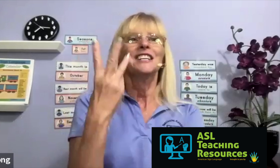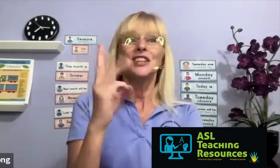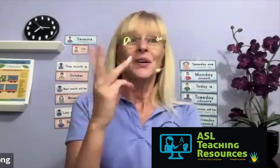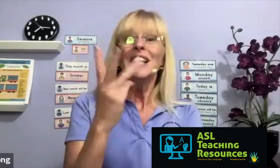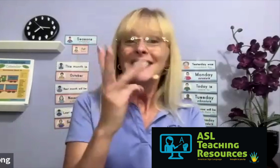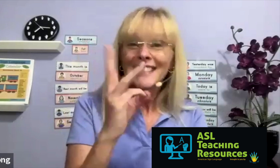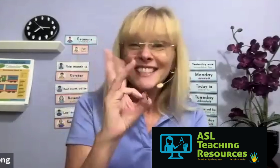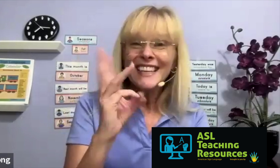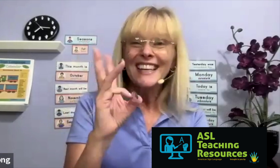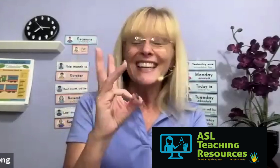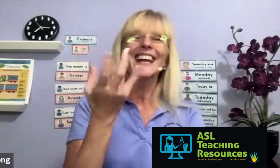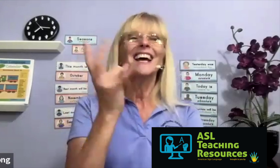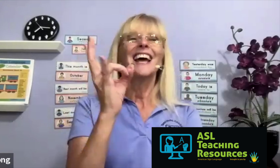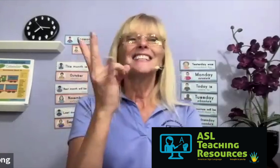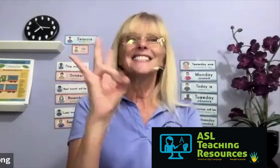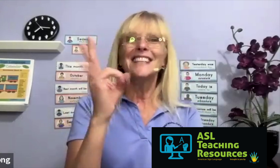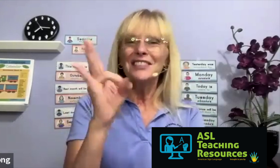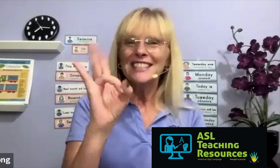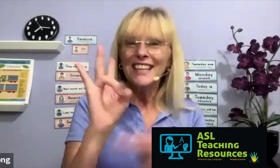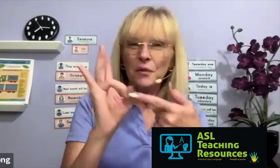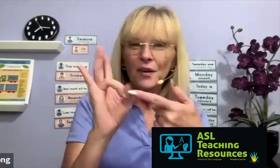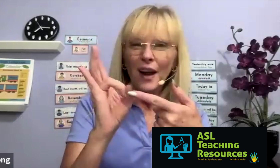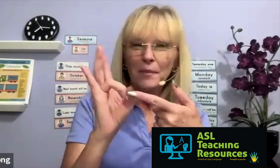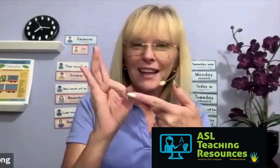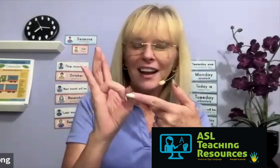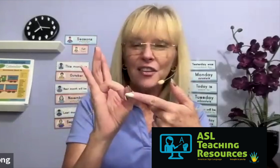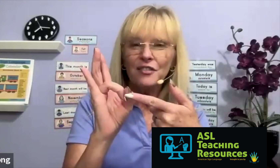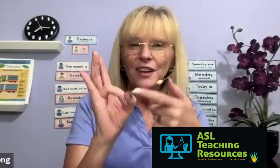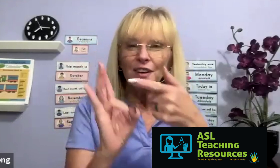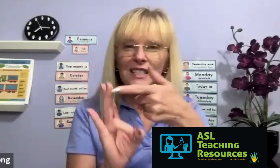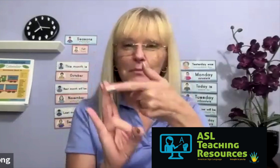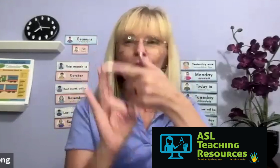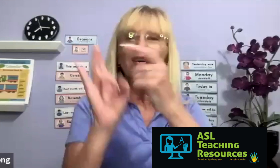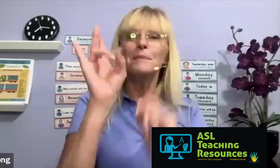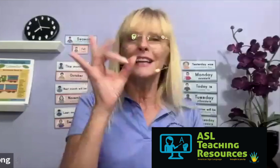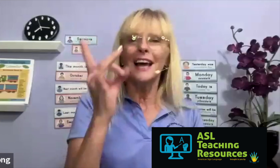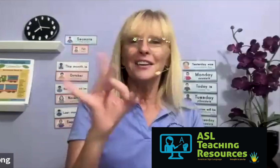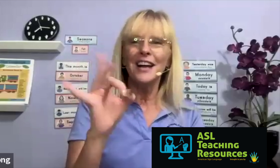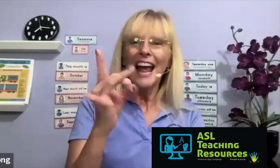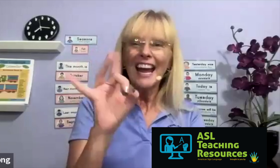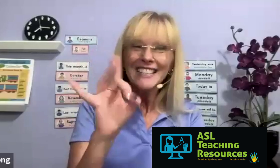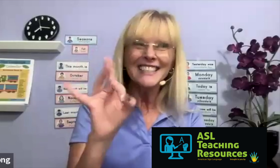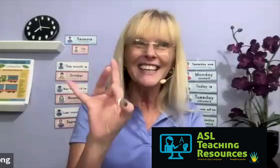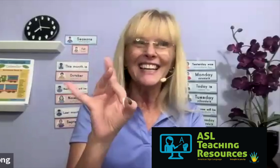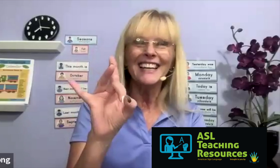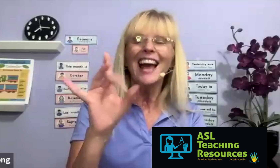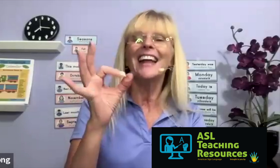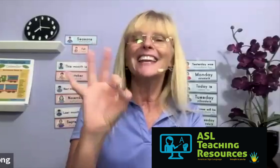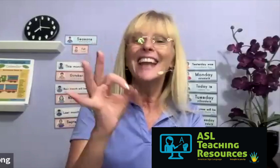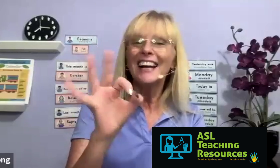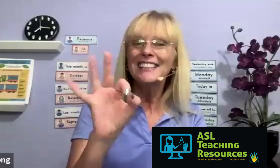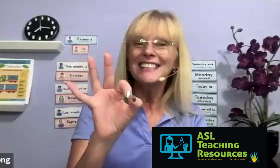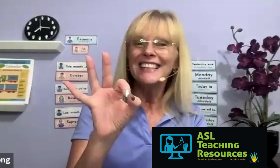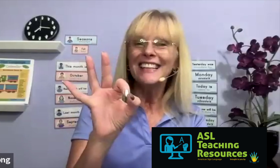So 16, 17, we're grabbing that other finger. Let's move up the ladder. 18 and 19 and